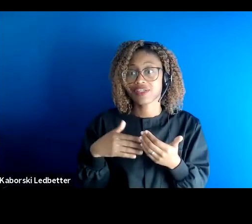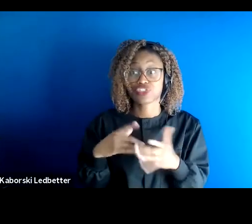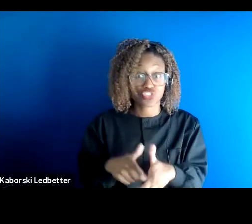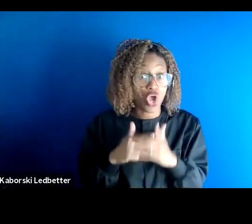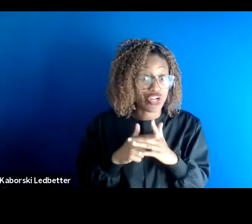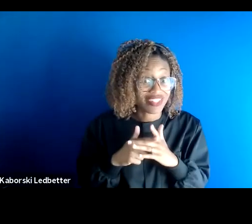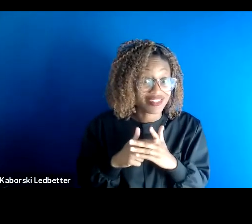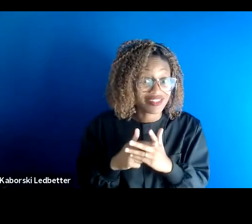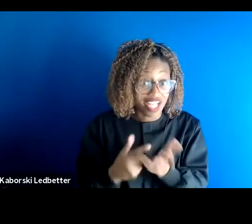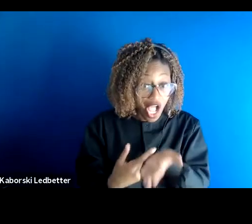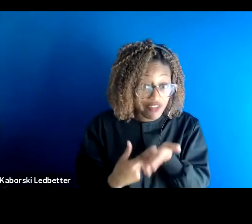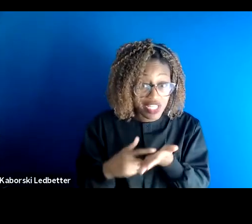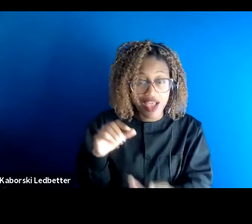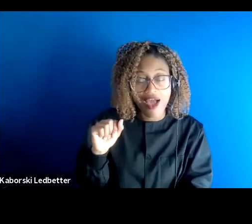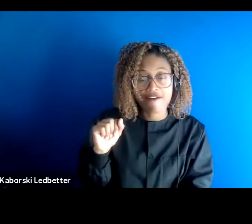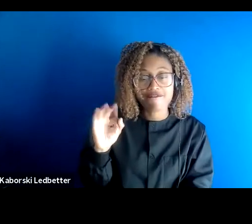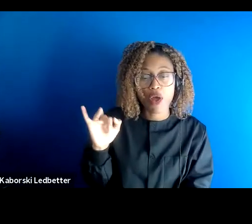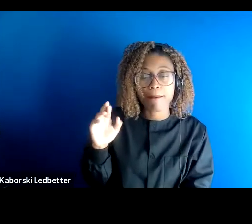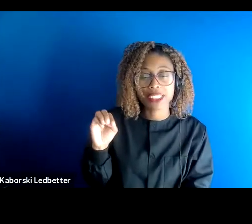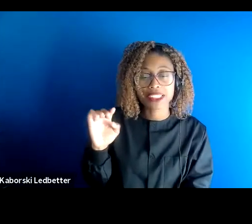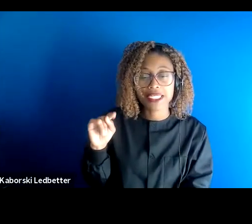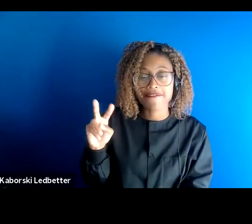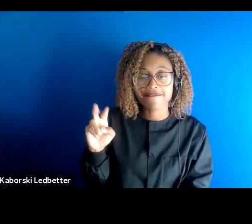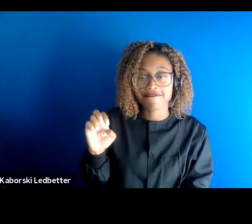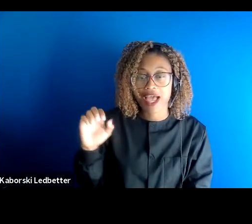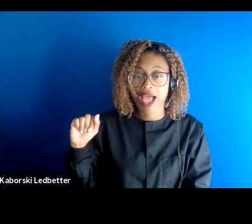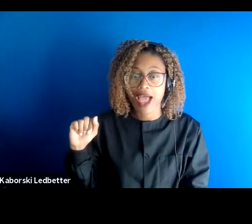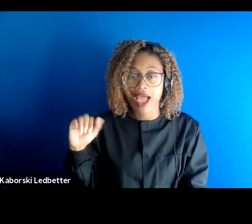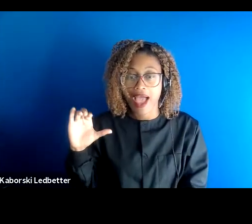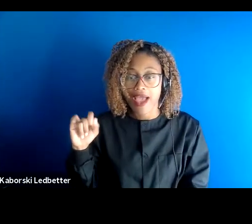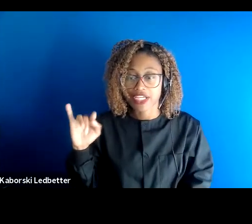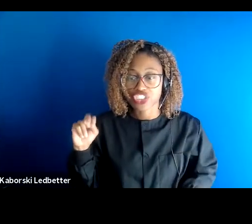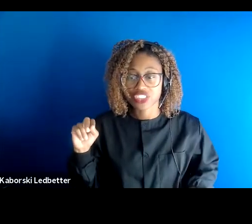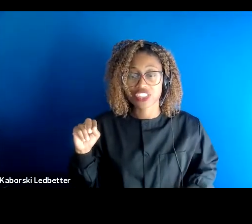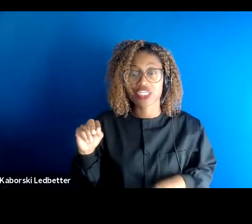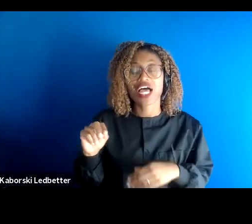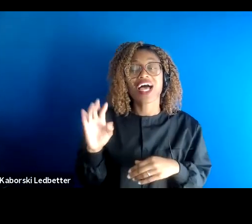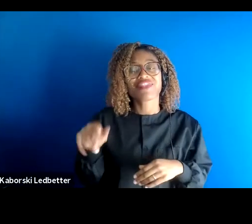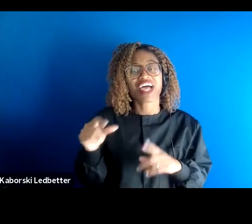the 80s. Affirmative action is a term that was originally